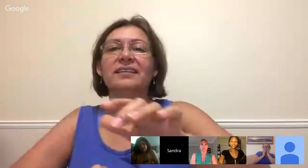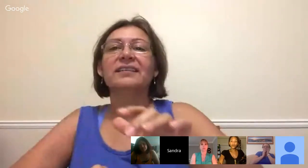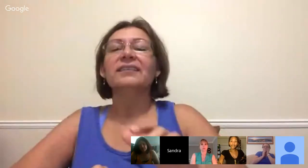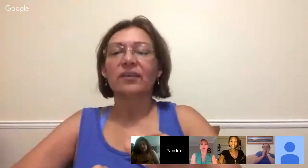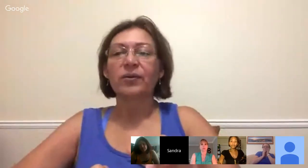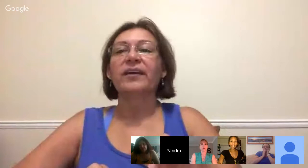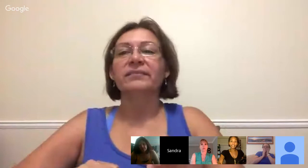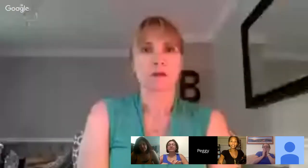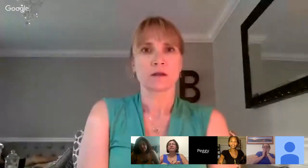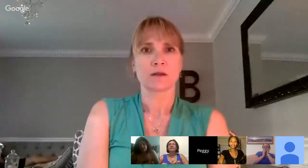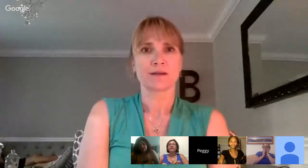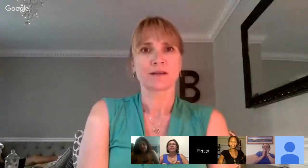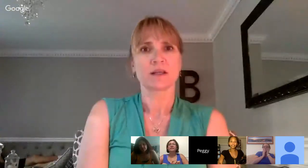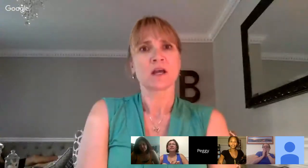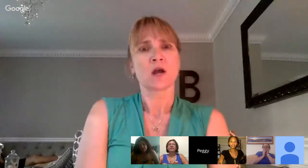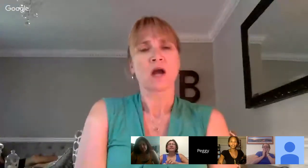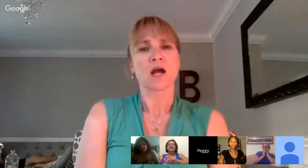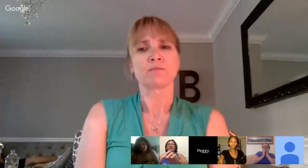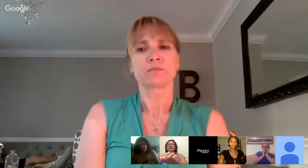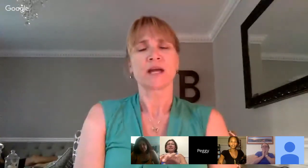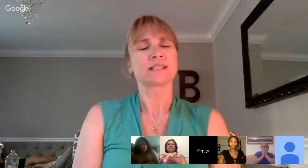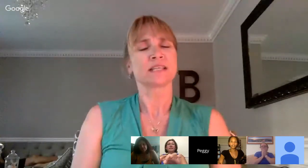Yes, go ahead, Peggy.